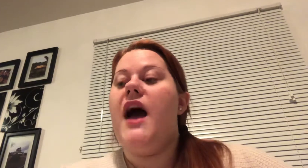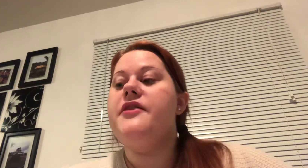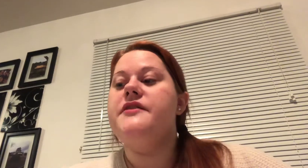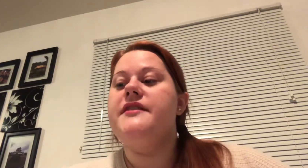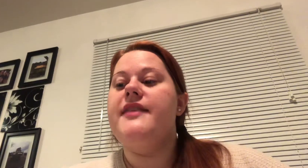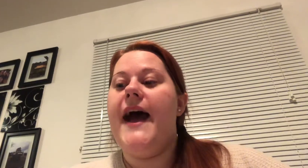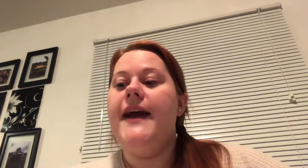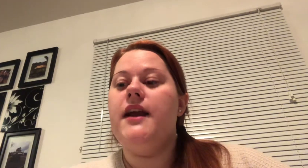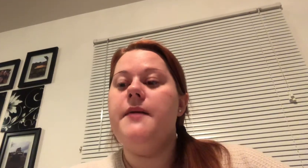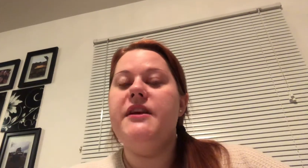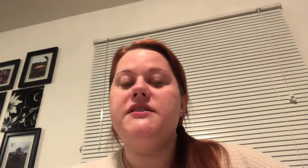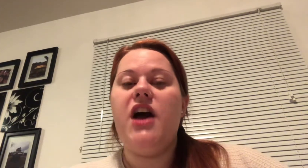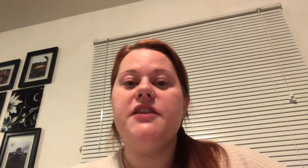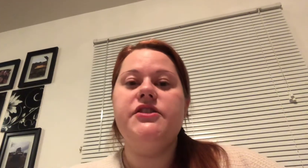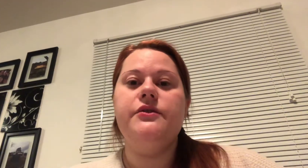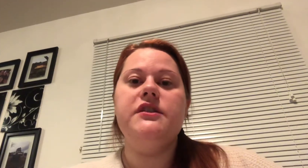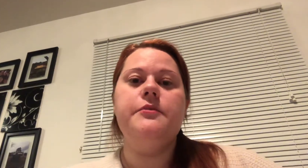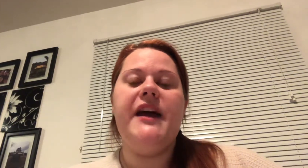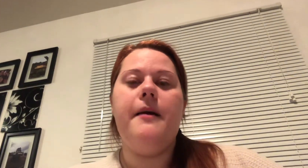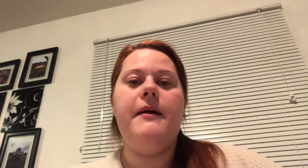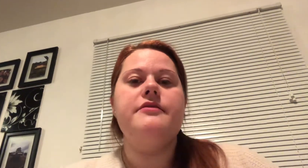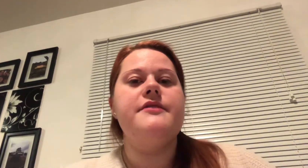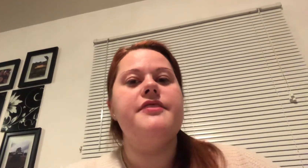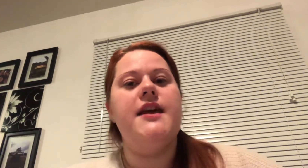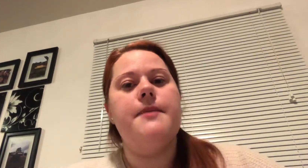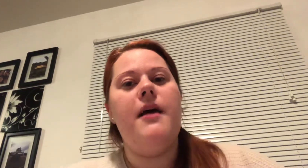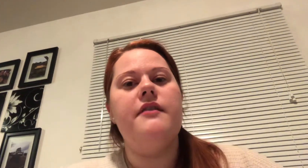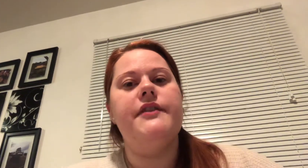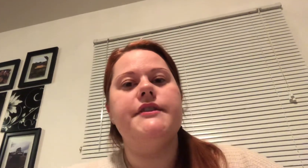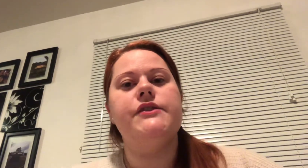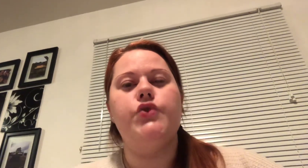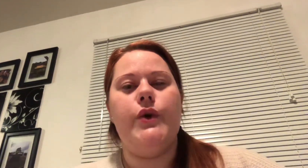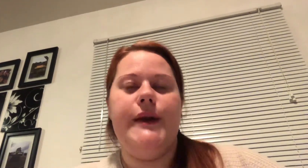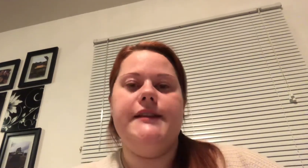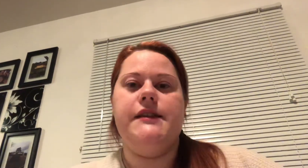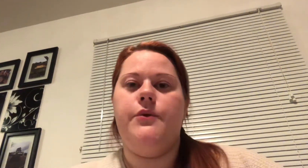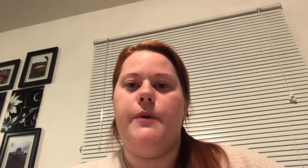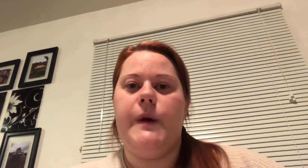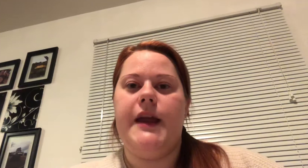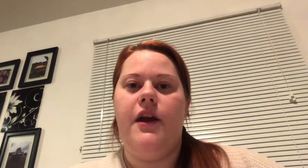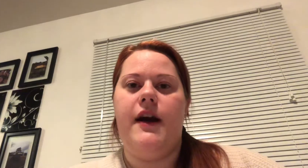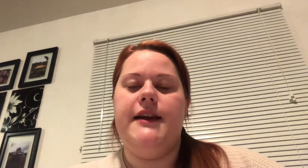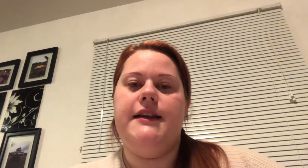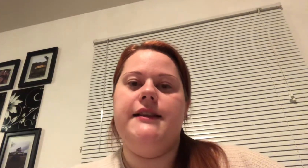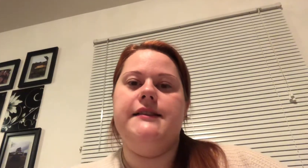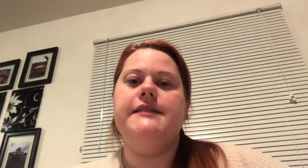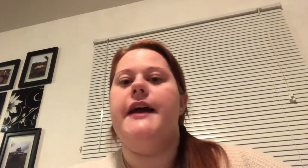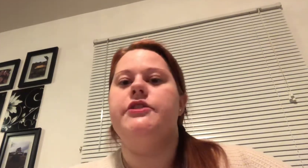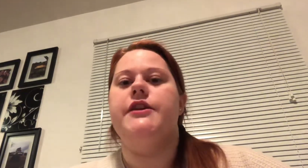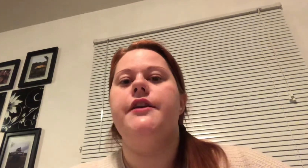Other than that, I'm going to talk to you a little bit about the theme of the stories that we're working on in this section,